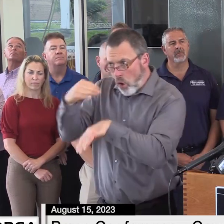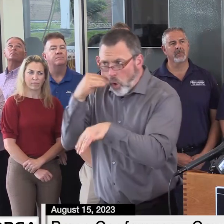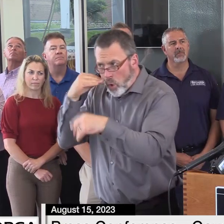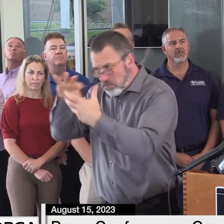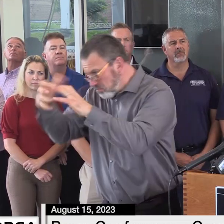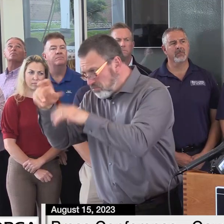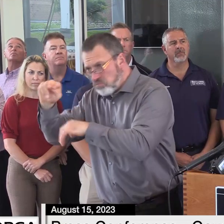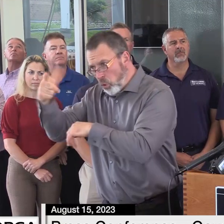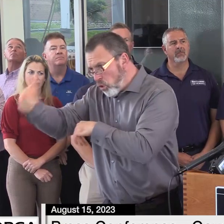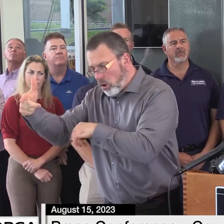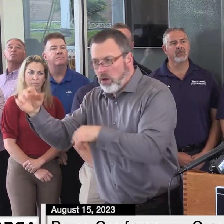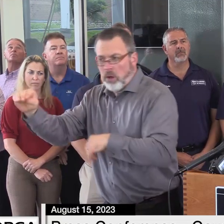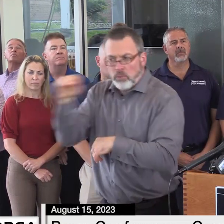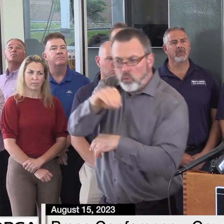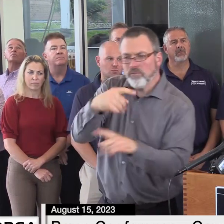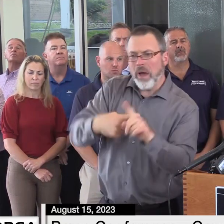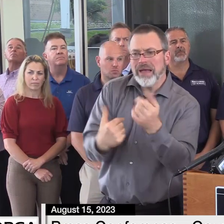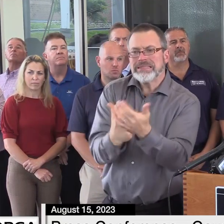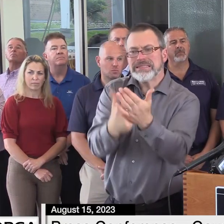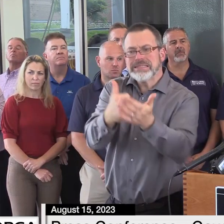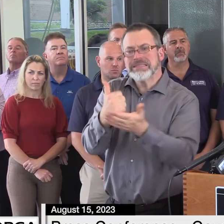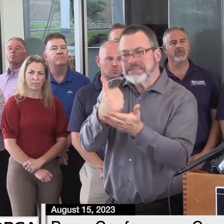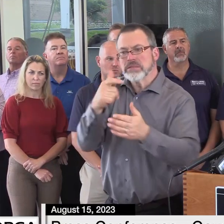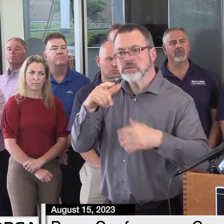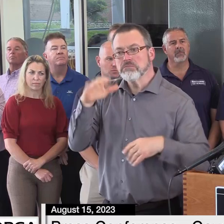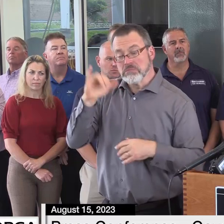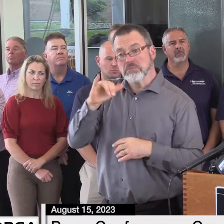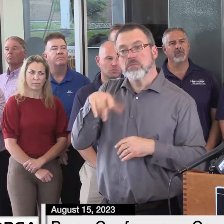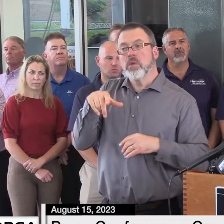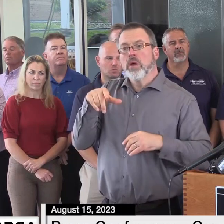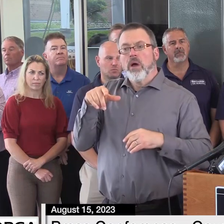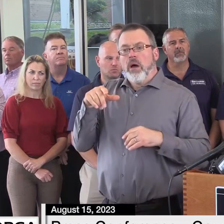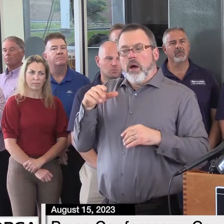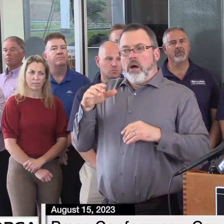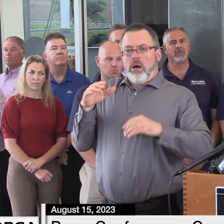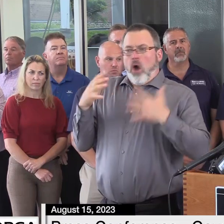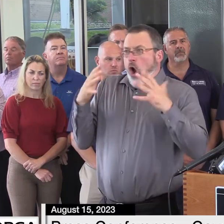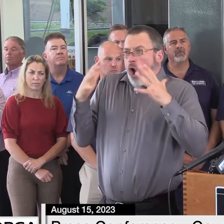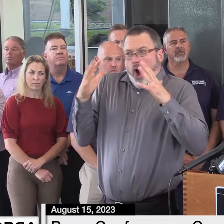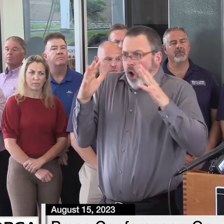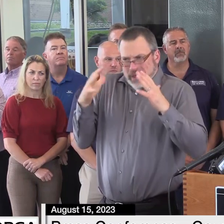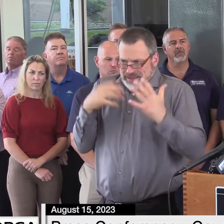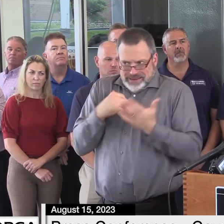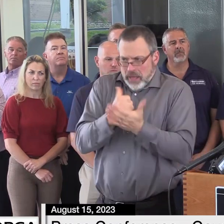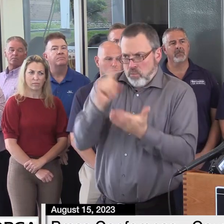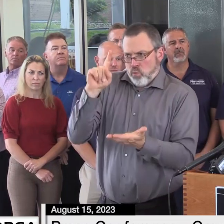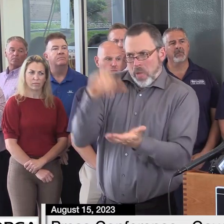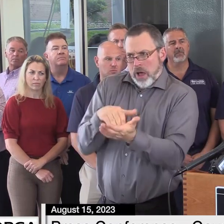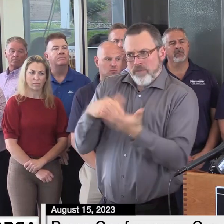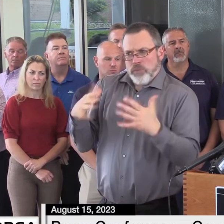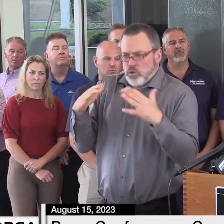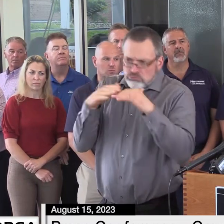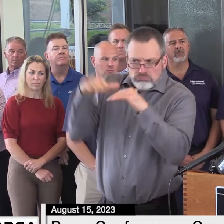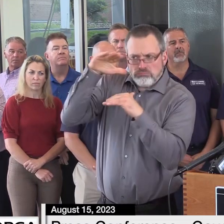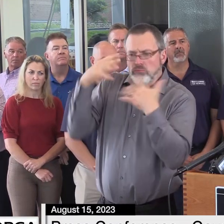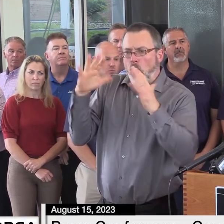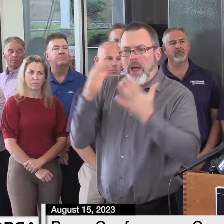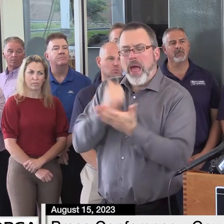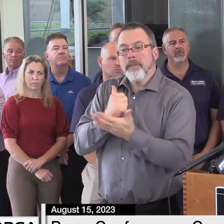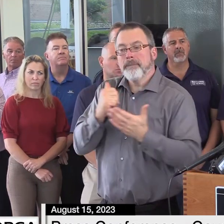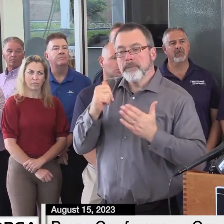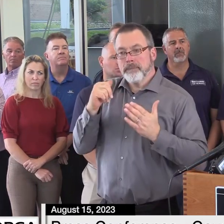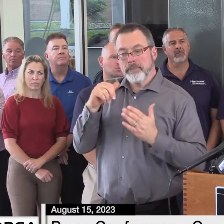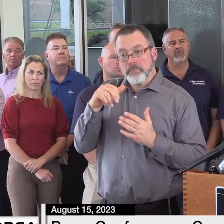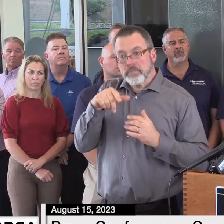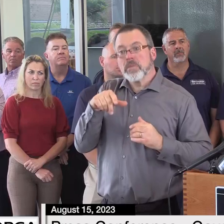mentioned, there's over 1,000 people right now who are receiving rental assistance. Now, what we don't know is you can still stay in a location